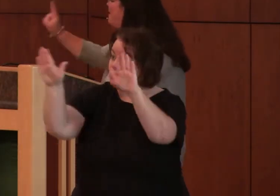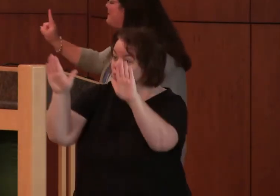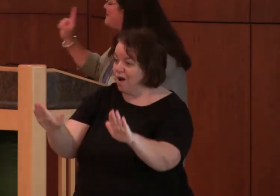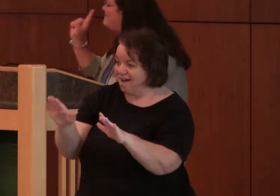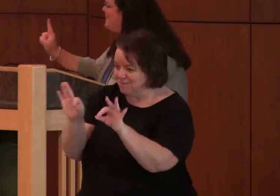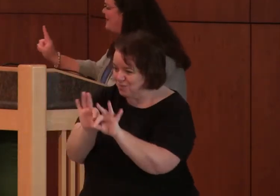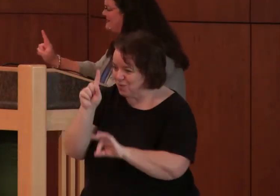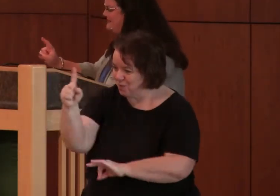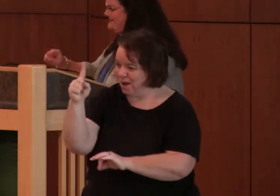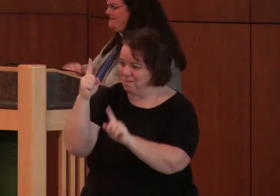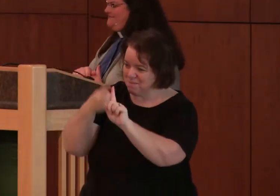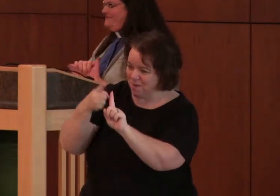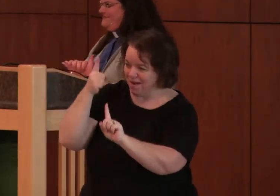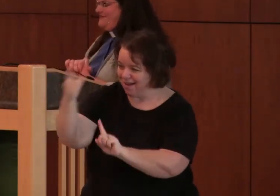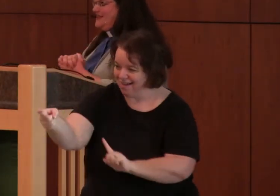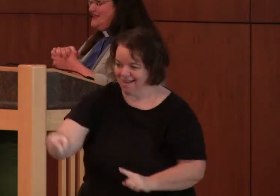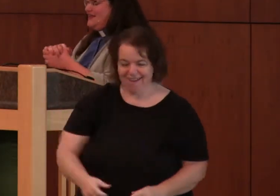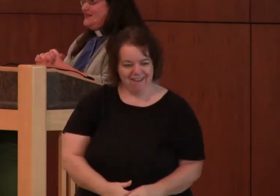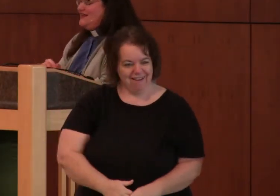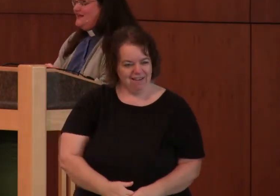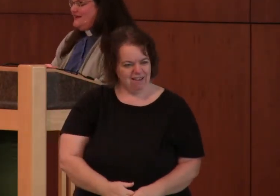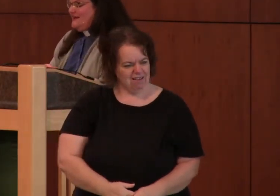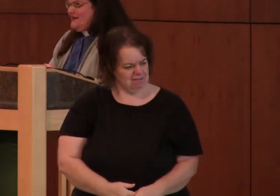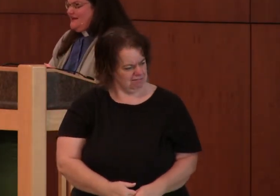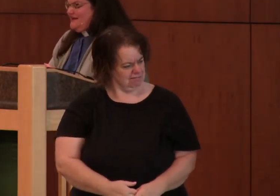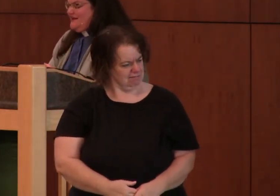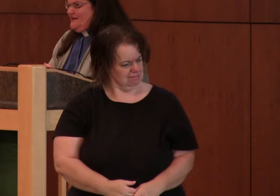worth 1 point.